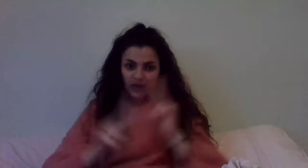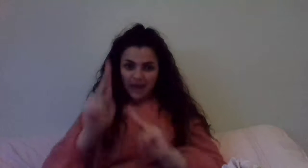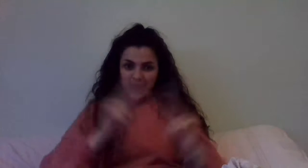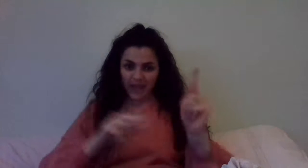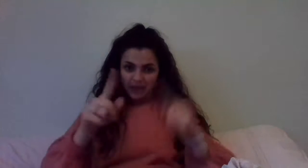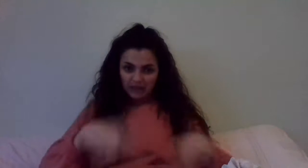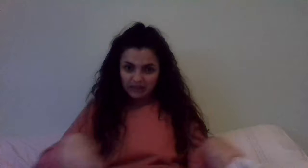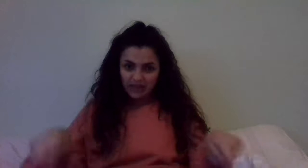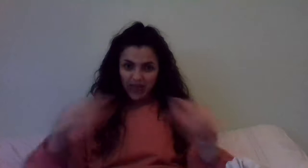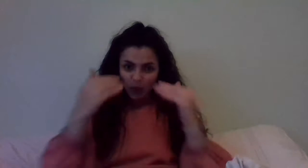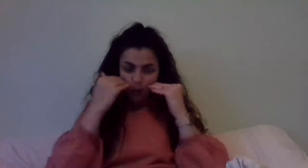has been